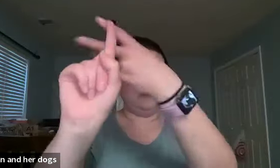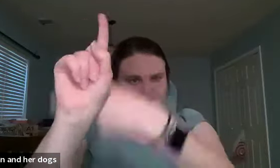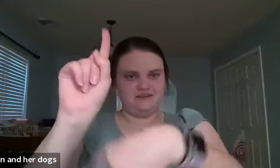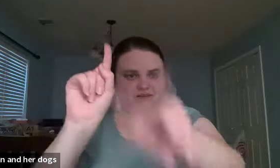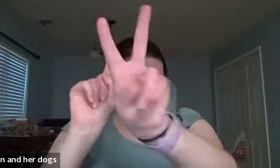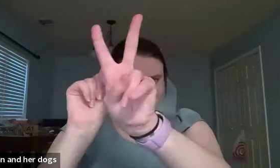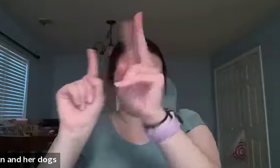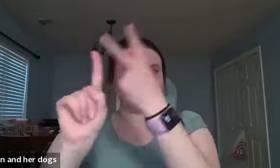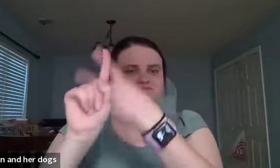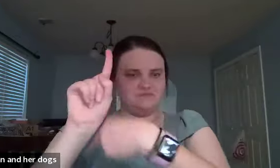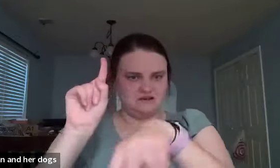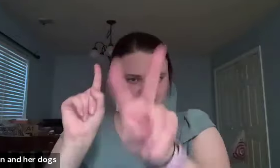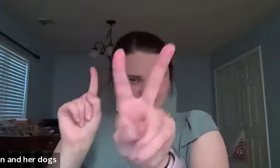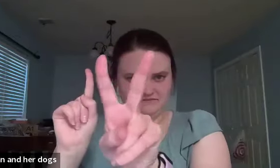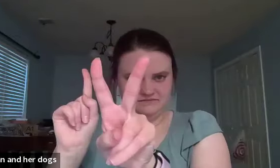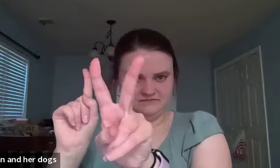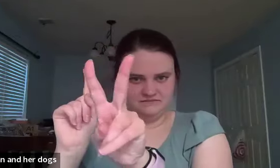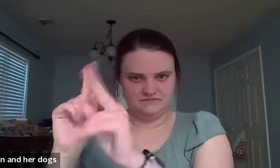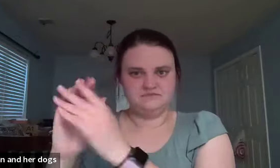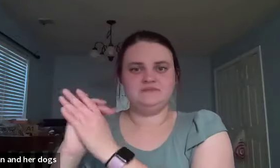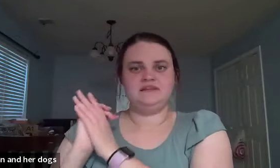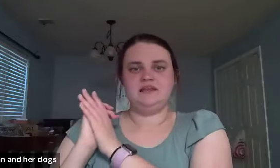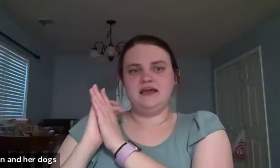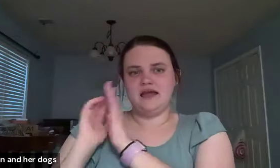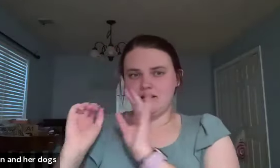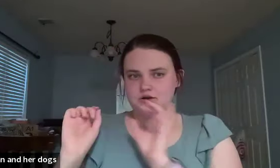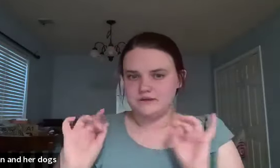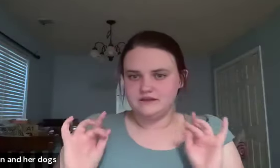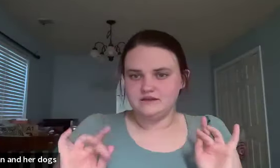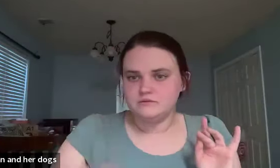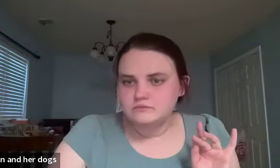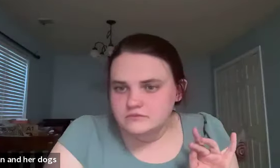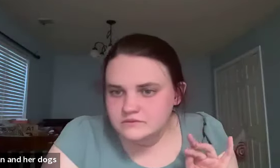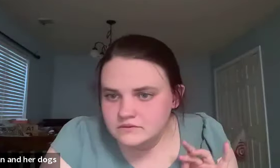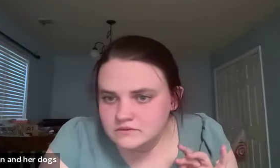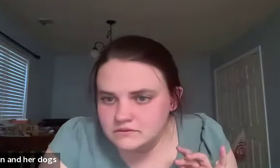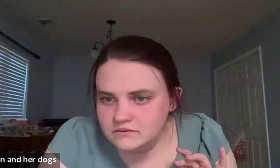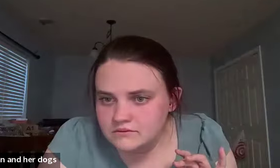There you go. Yeah. Okay. How are we?